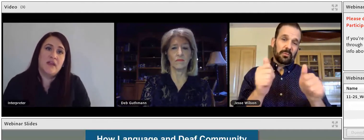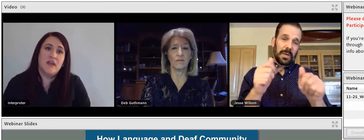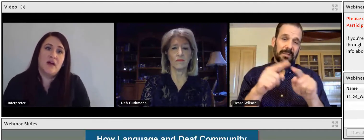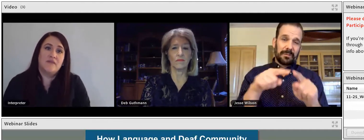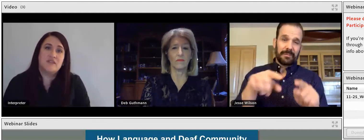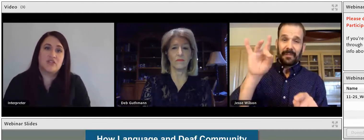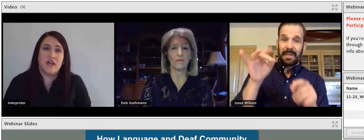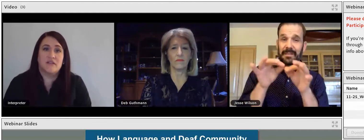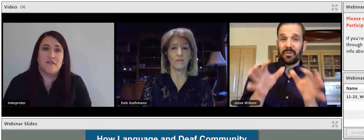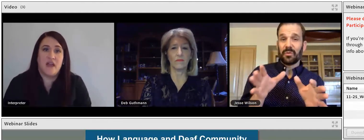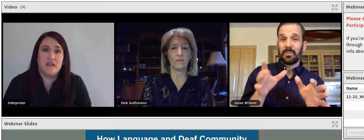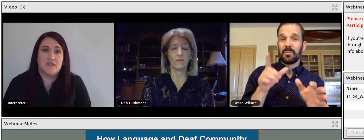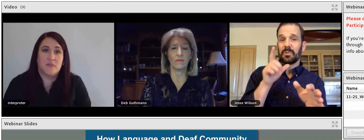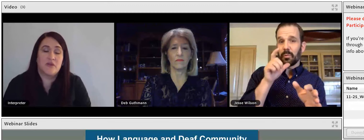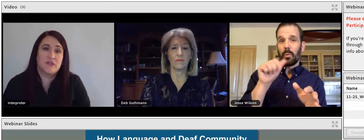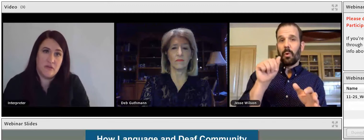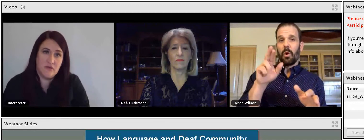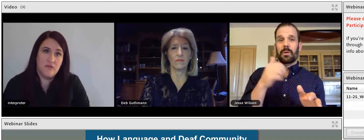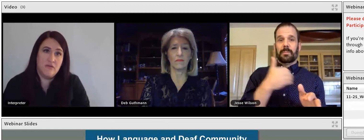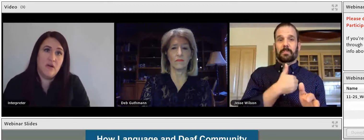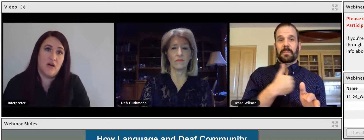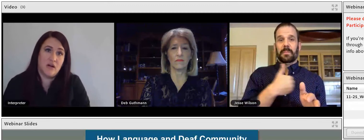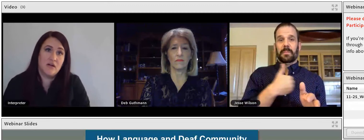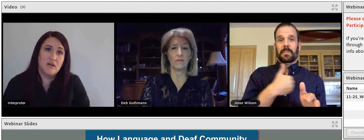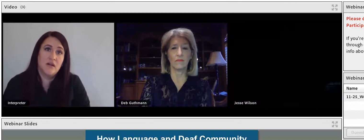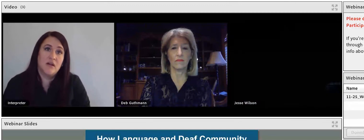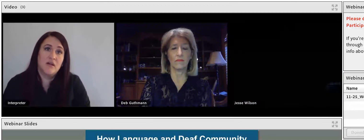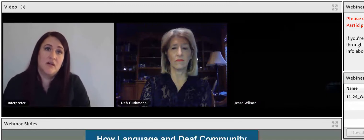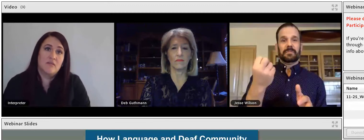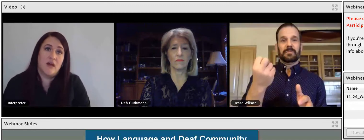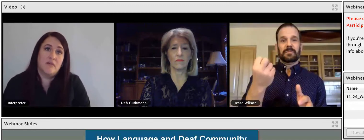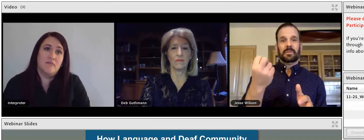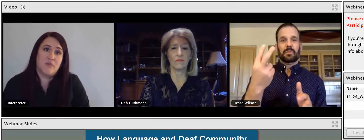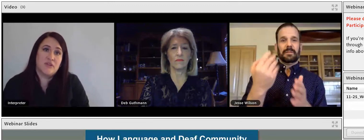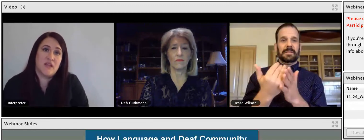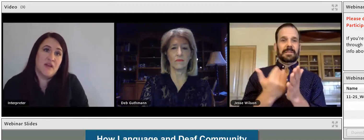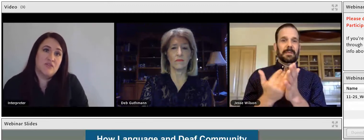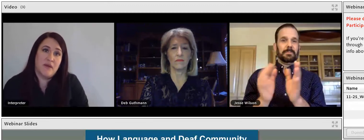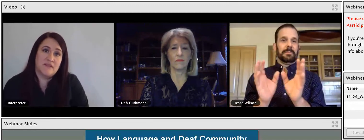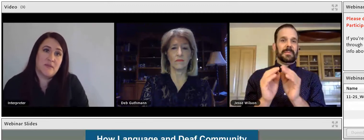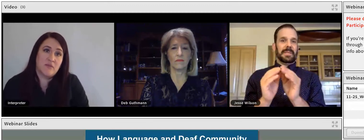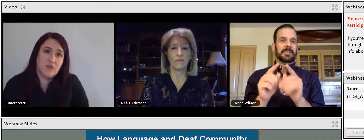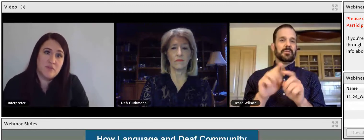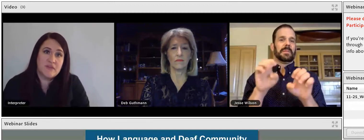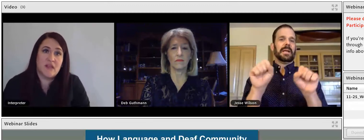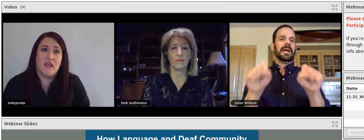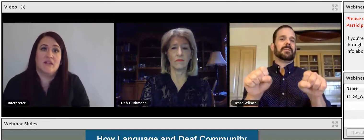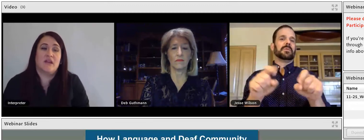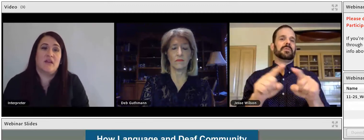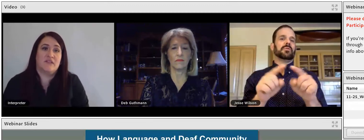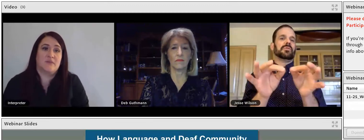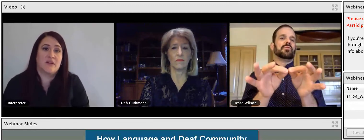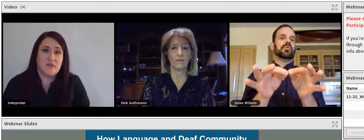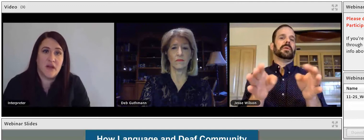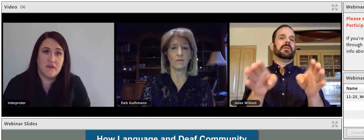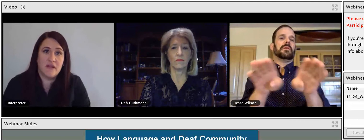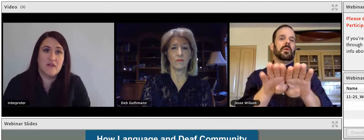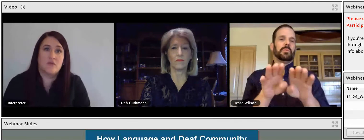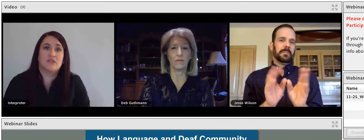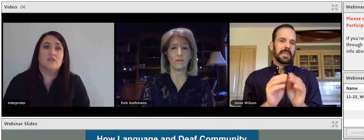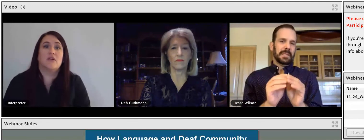So we often try to find interpreters who are members of 12-step groups and